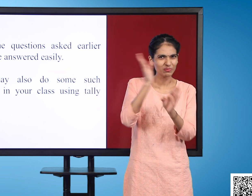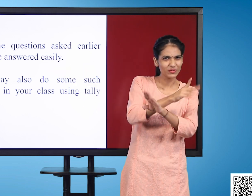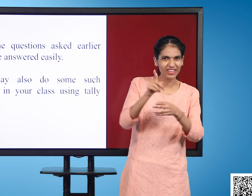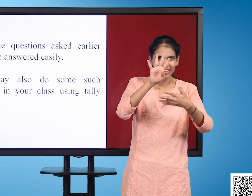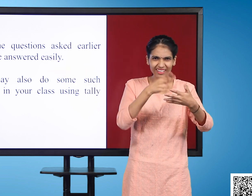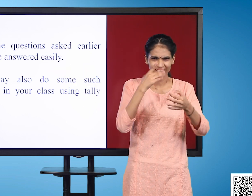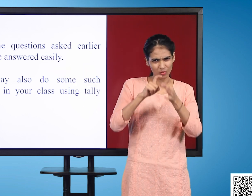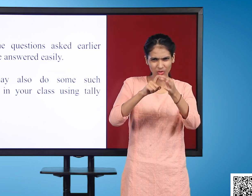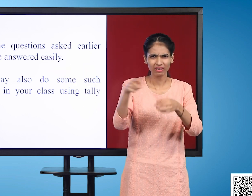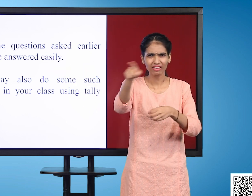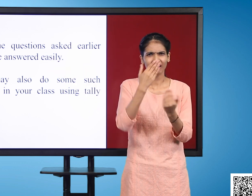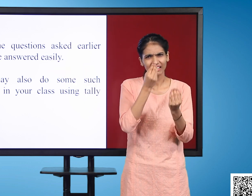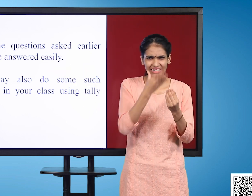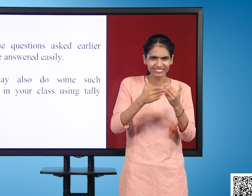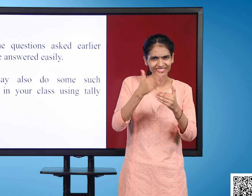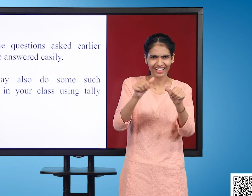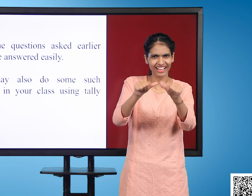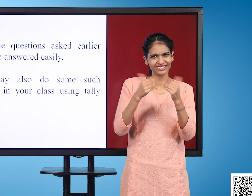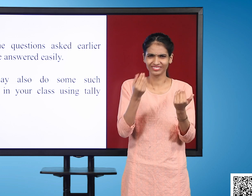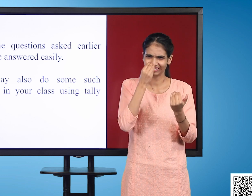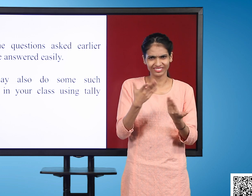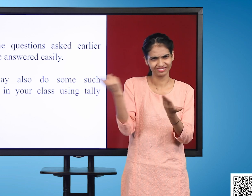Now, the questions asked earlier could be answered easily.